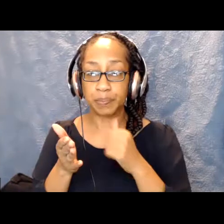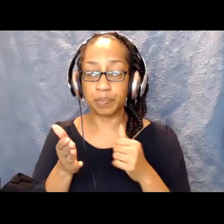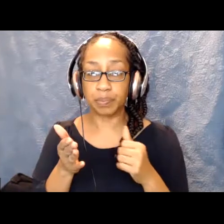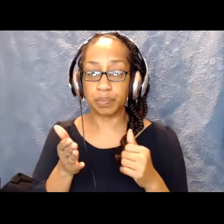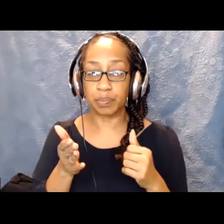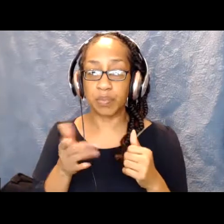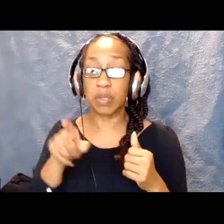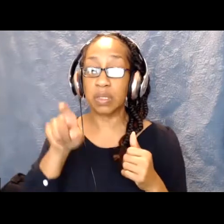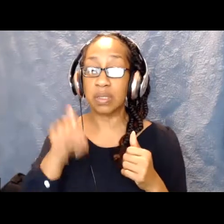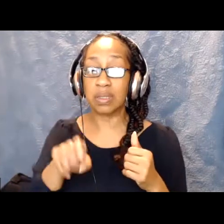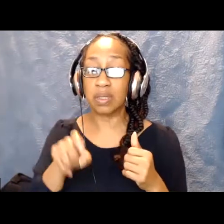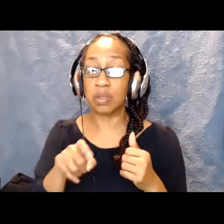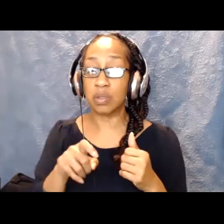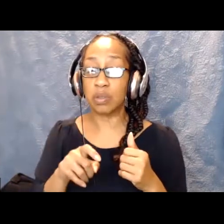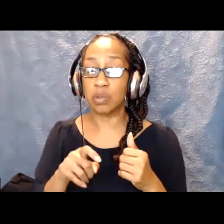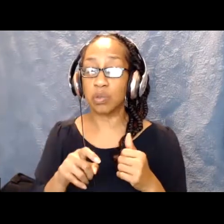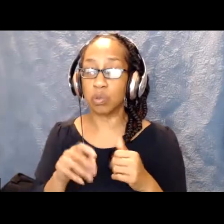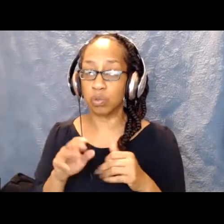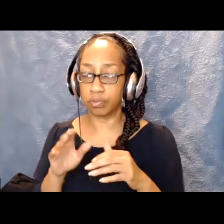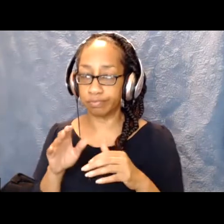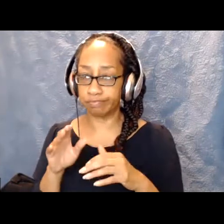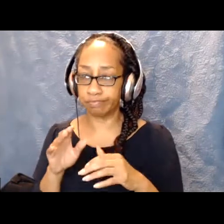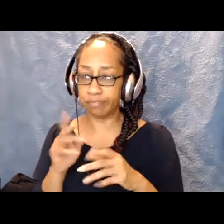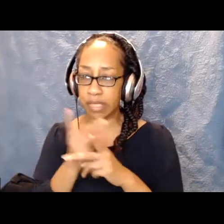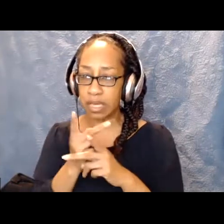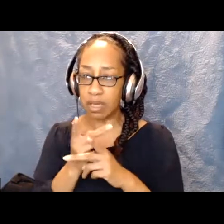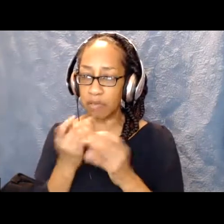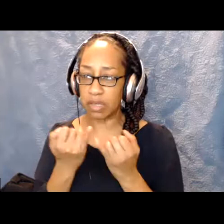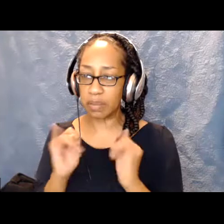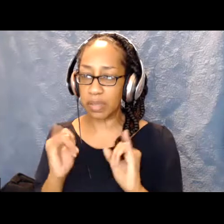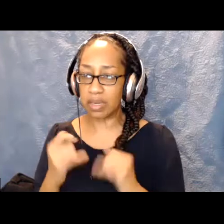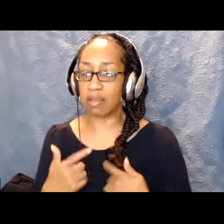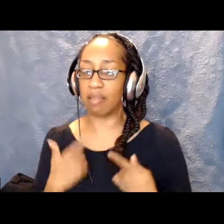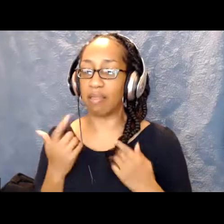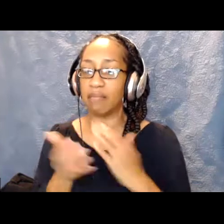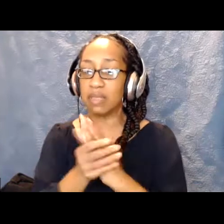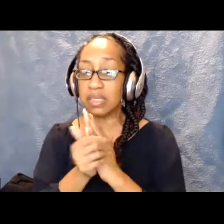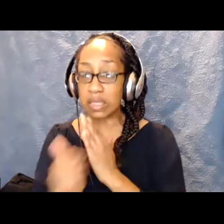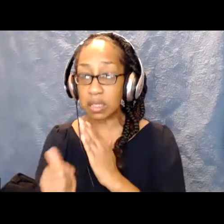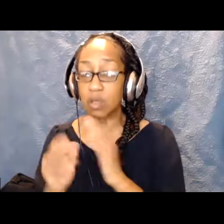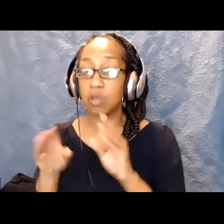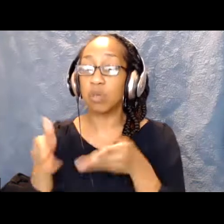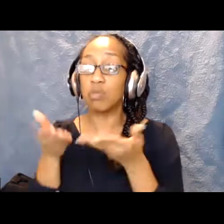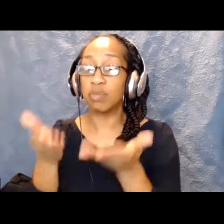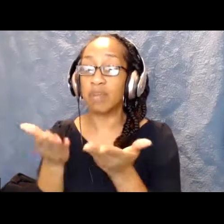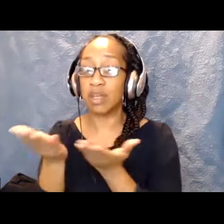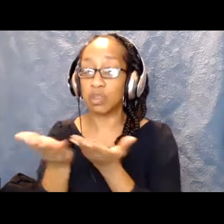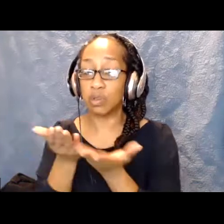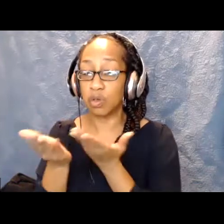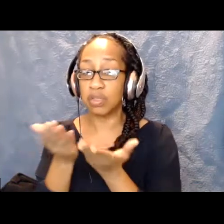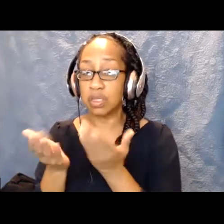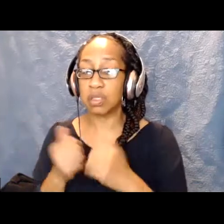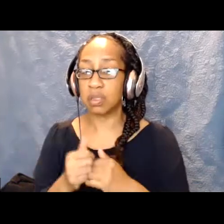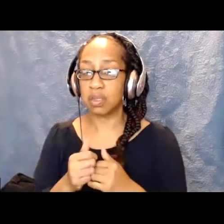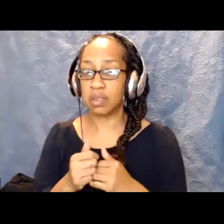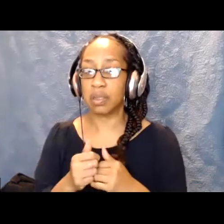to address independent living skills through services that I've spoken about earlier in my remarks